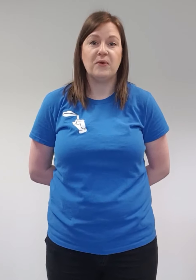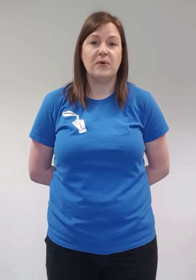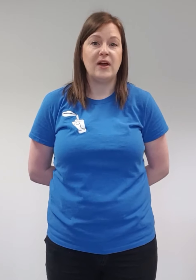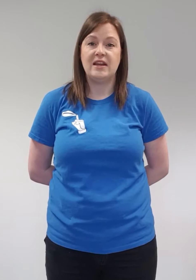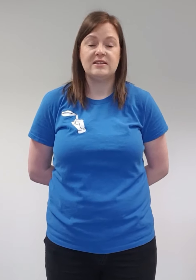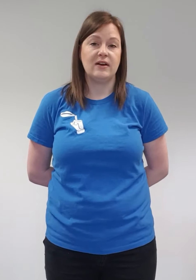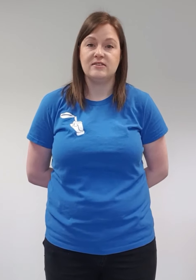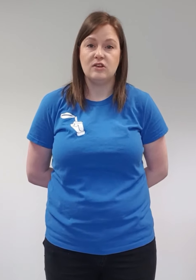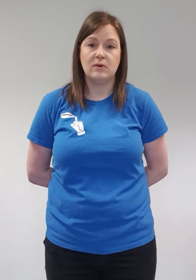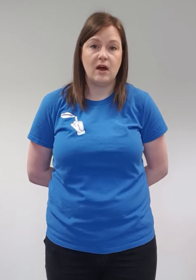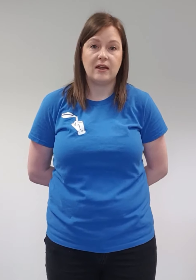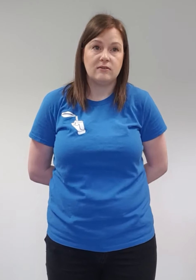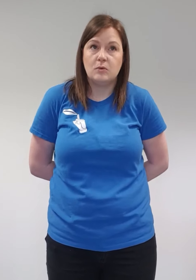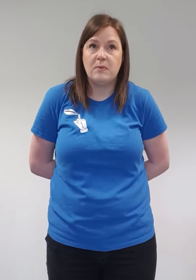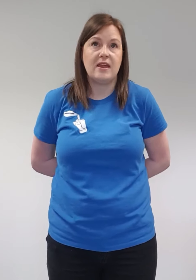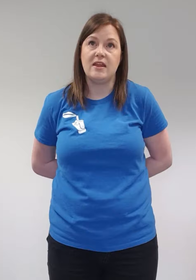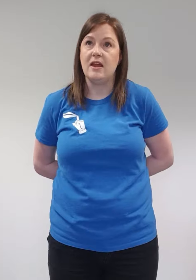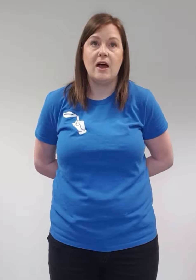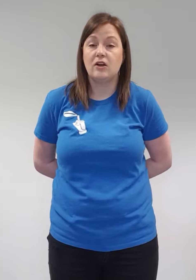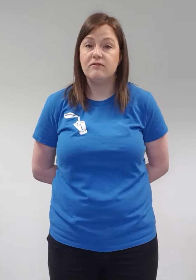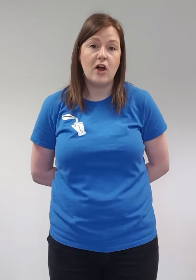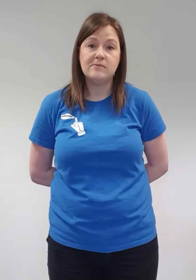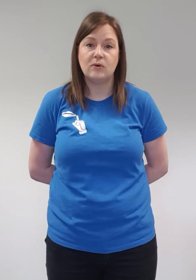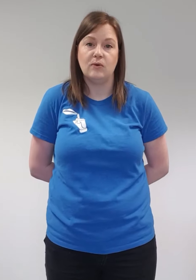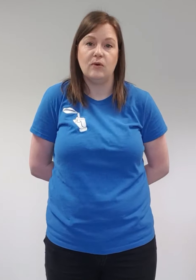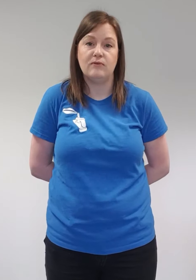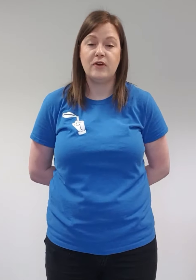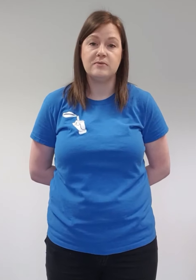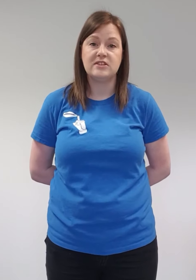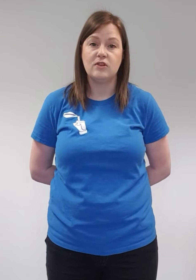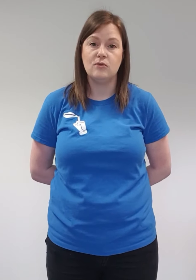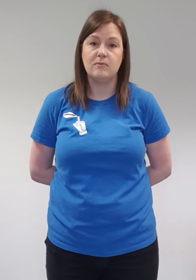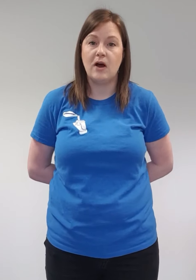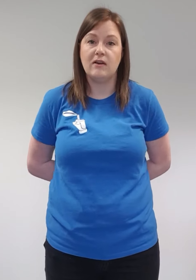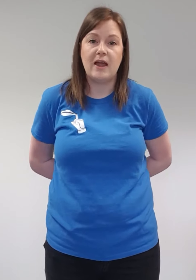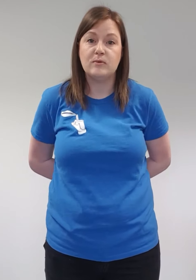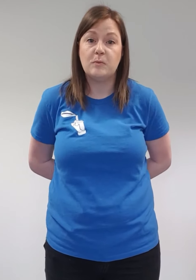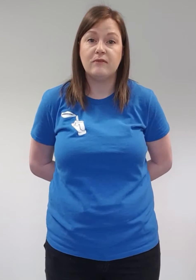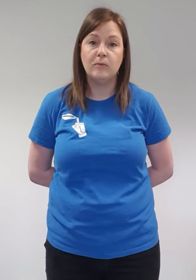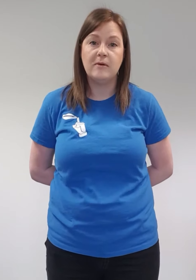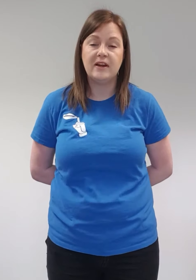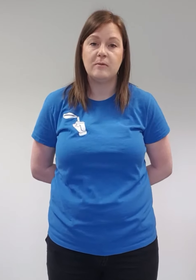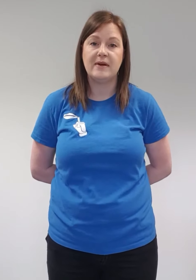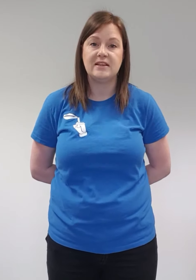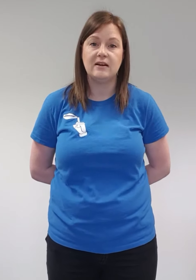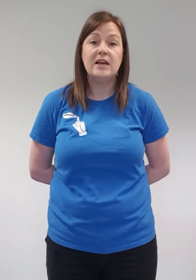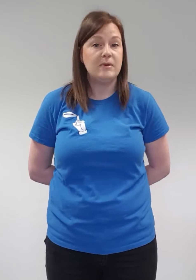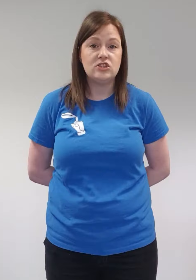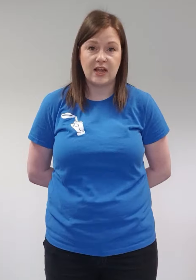or any signs that you would like to be confirmed or filmed so that you are able to perform them a little bit better, please check out